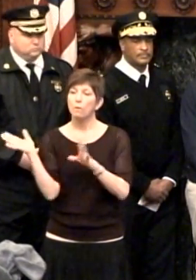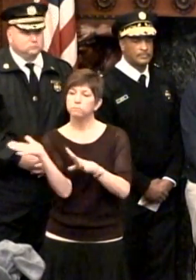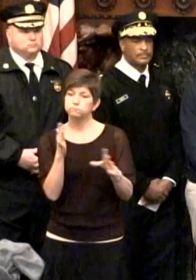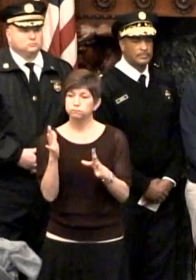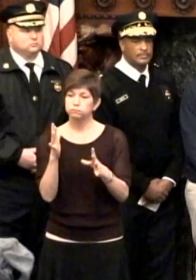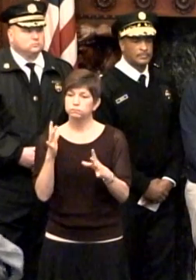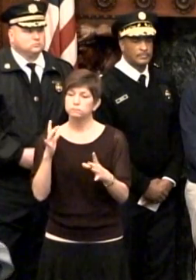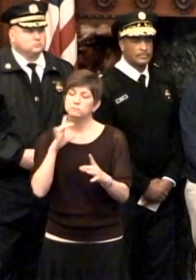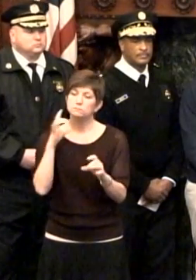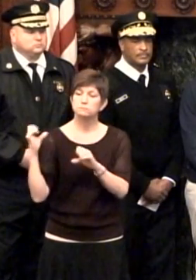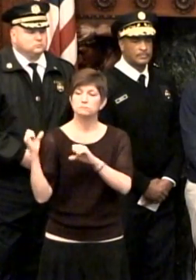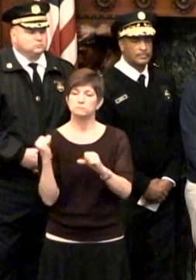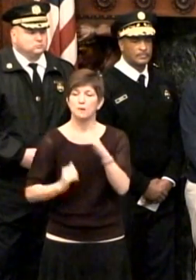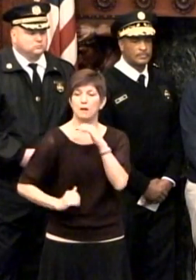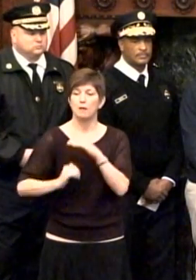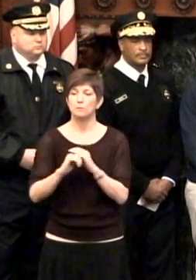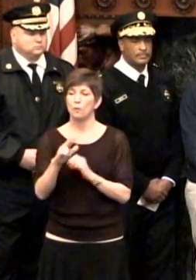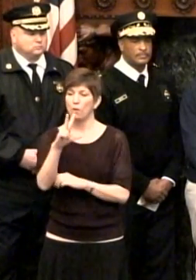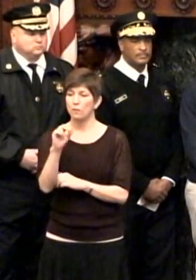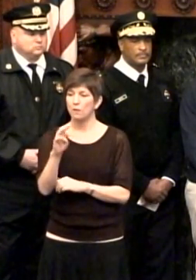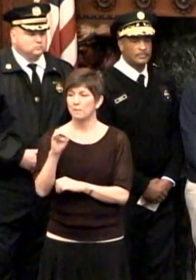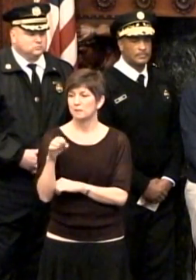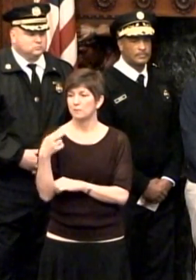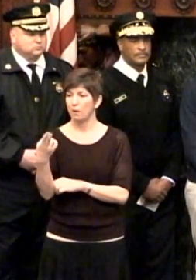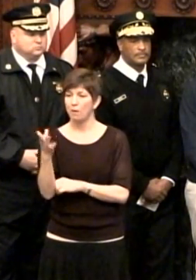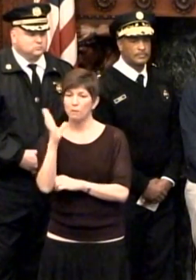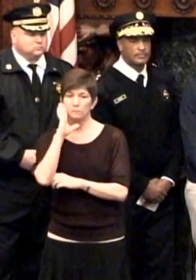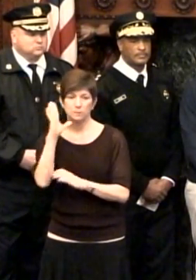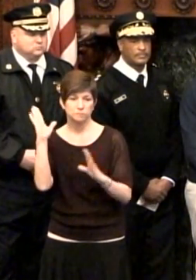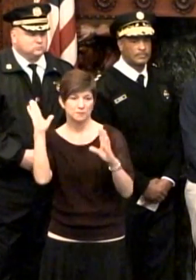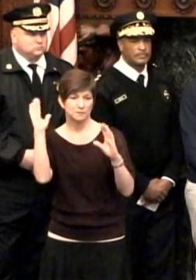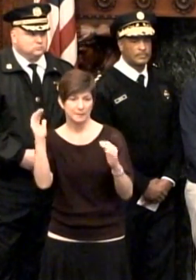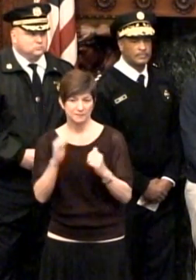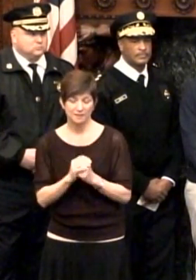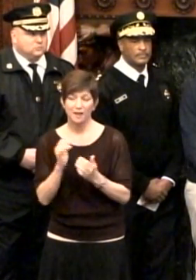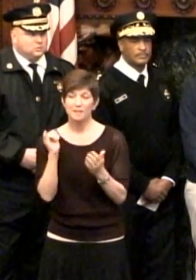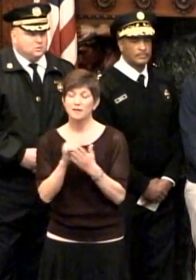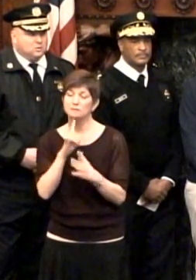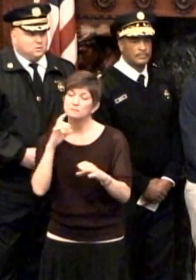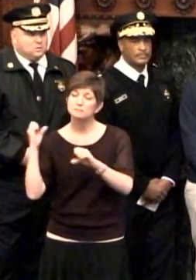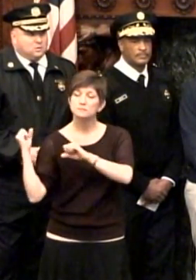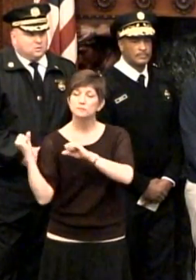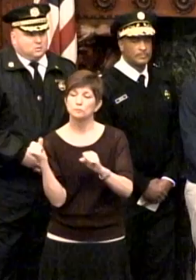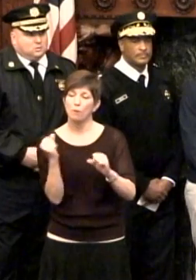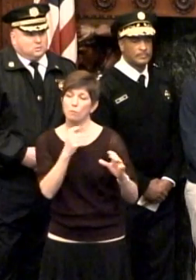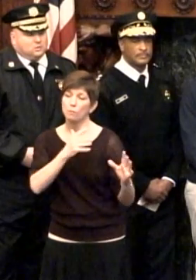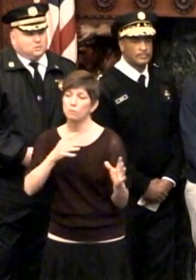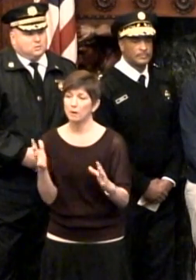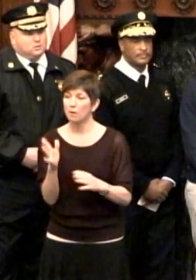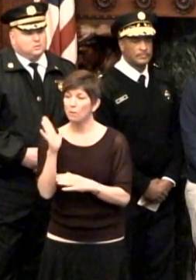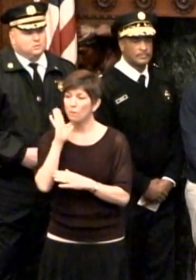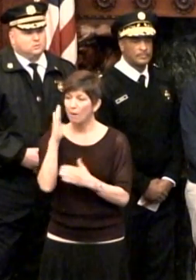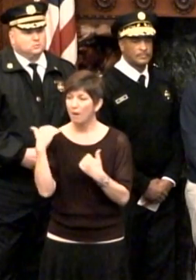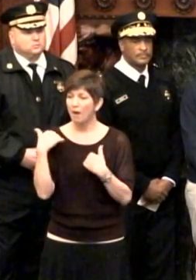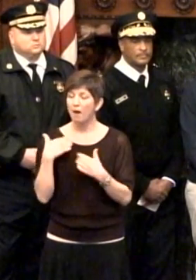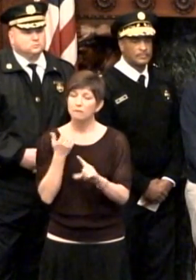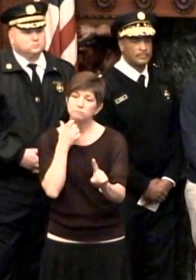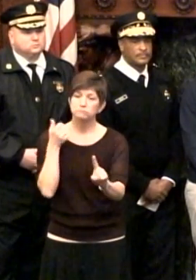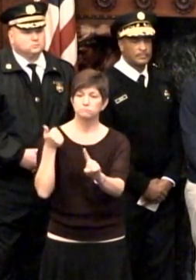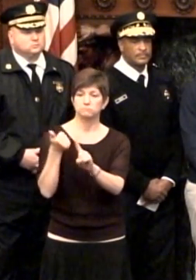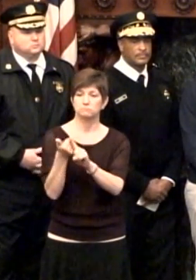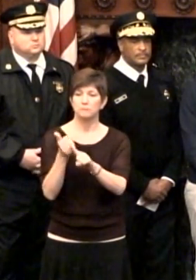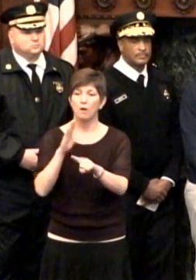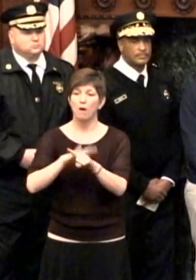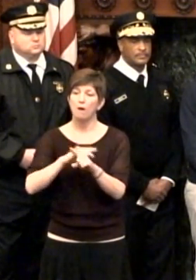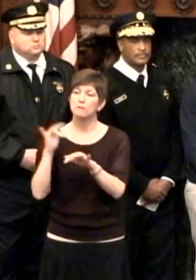to 30 miles per hour are anticipated. That is a significant amount of wind. It will have some amount of impact on our